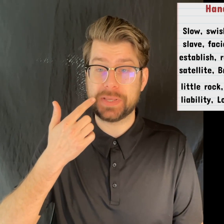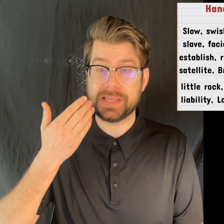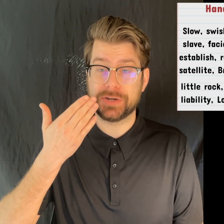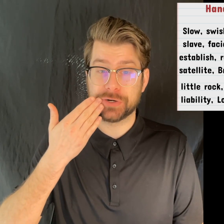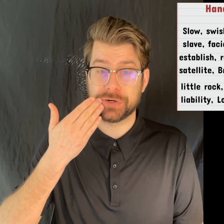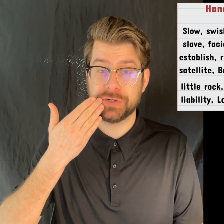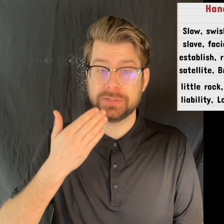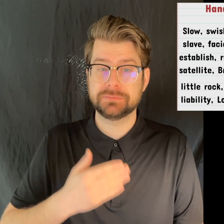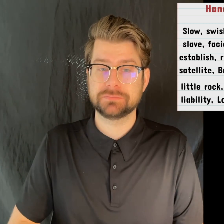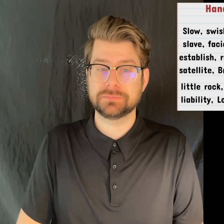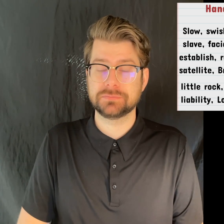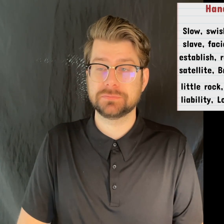sweeter,